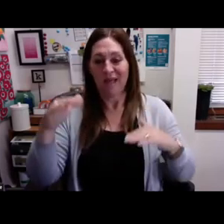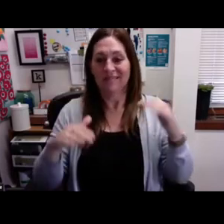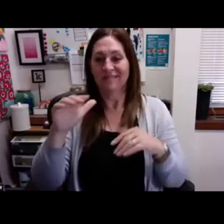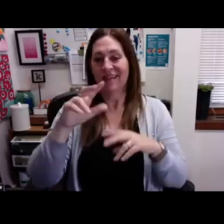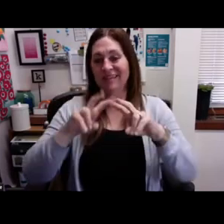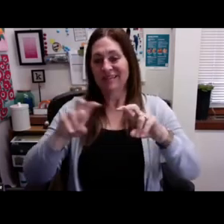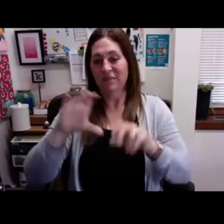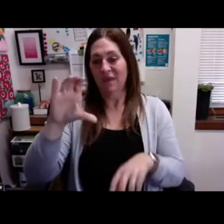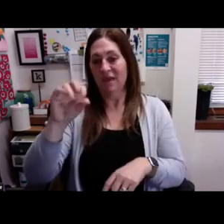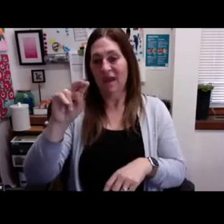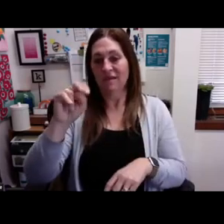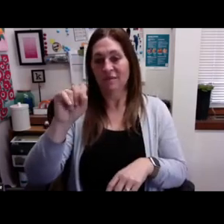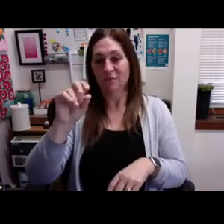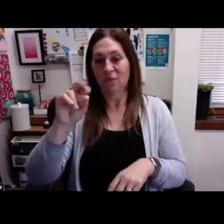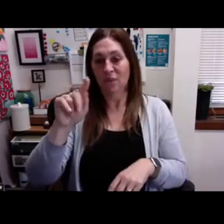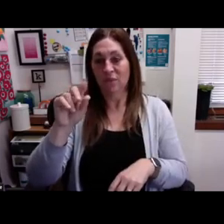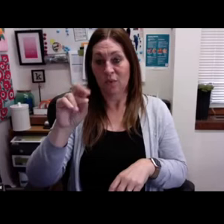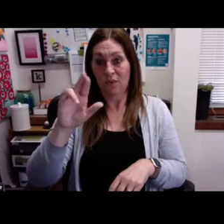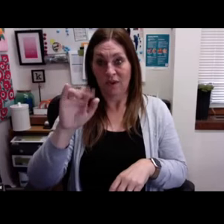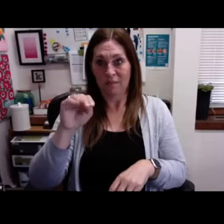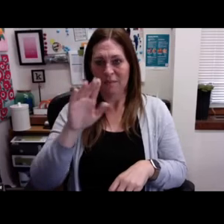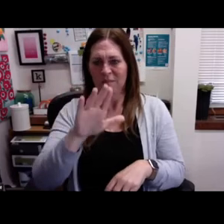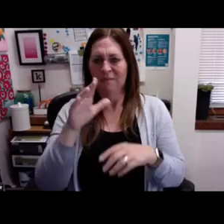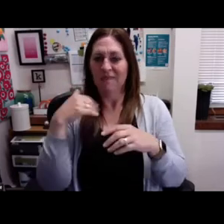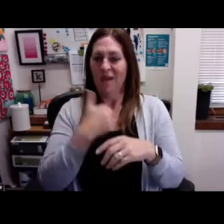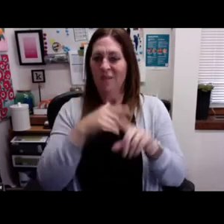state, the Smart Balance Assessment